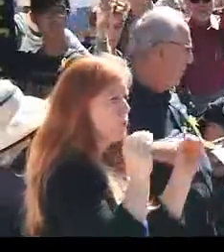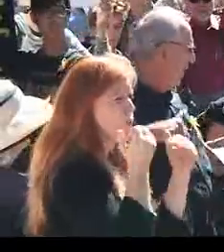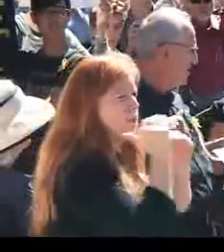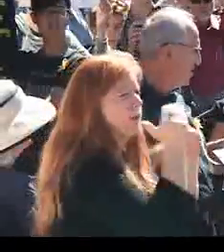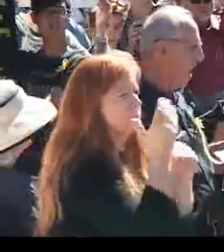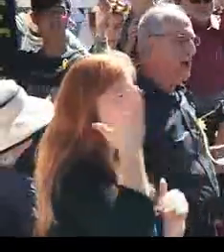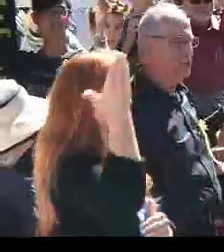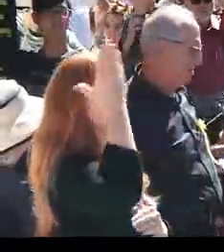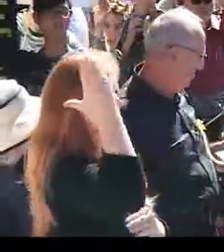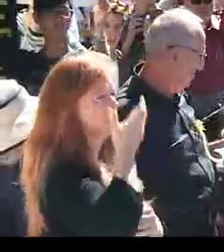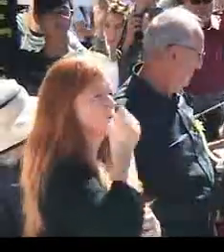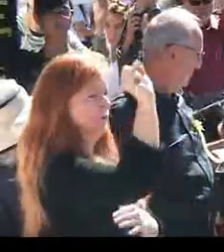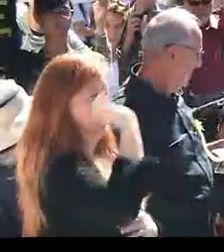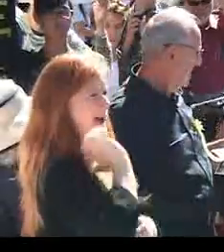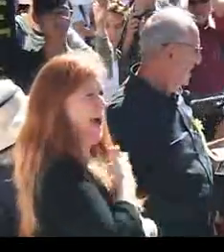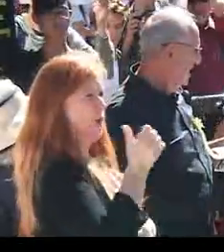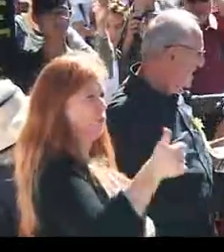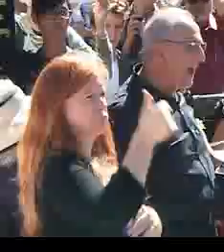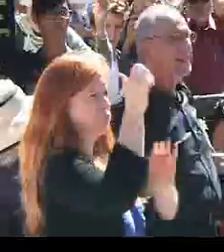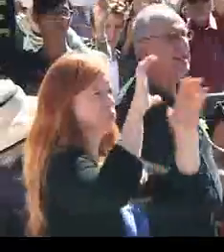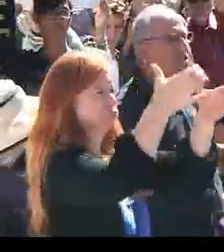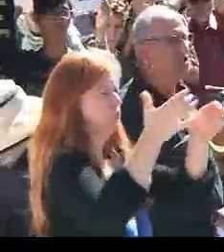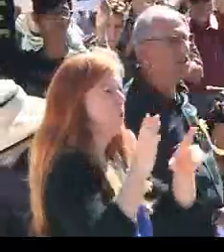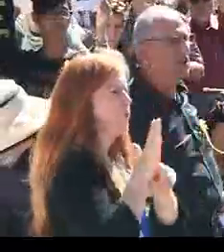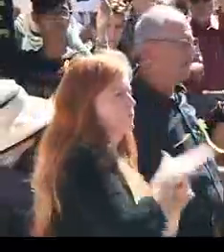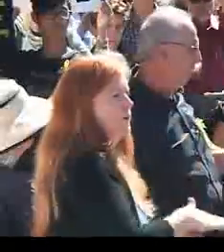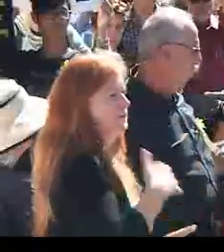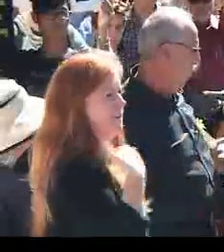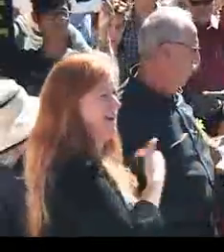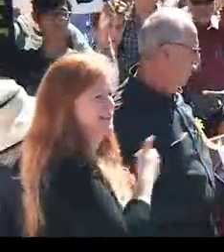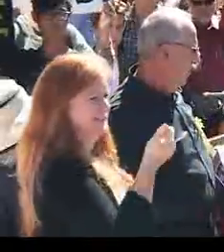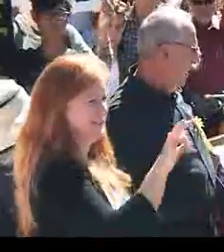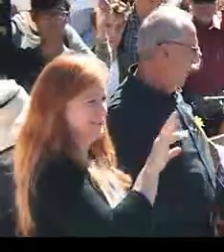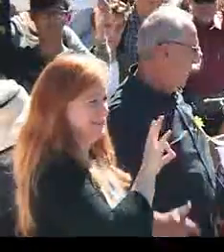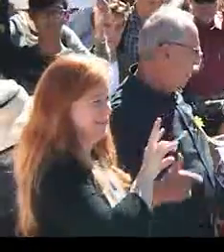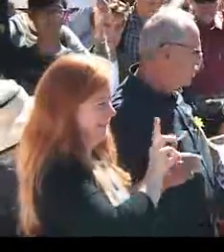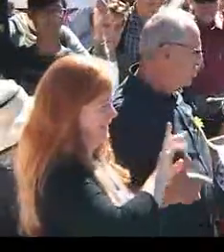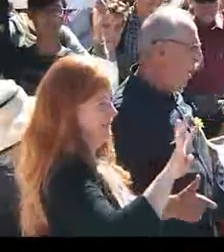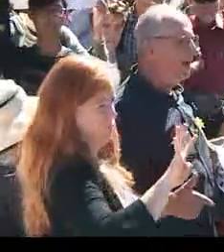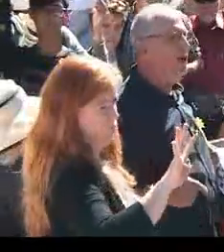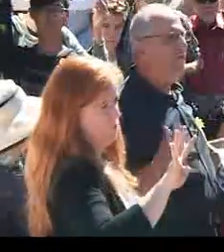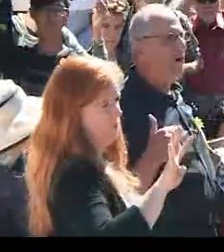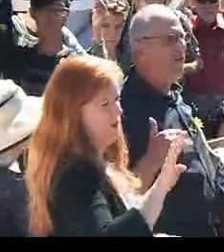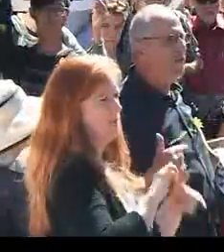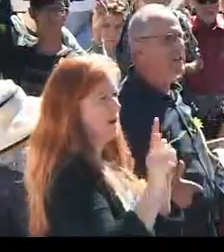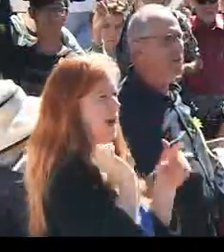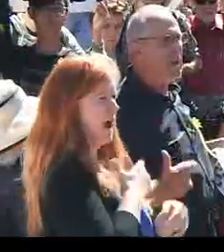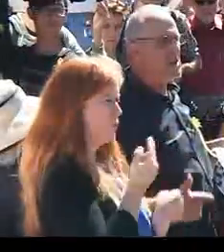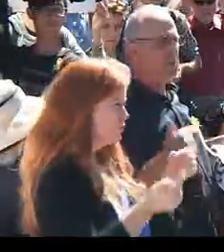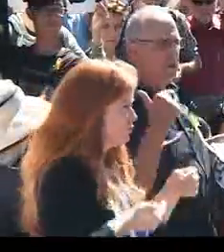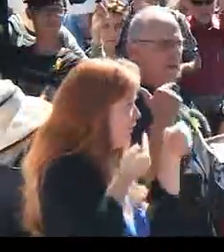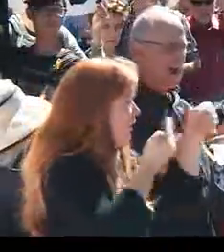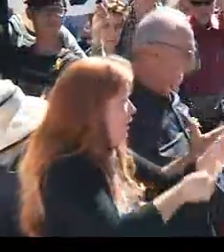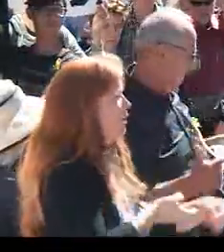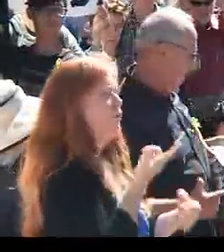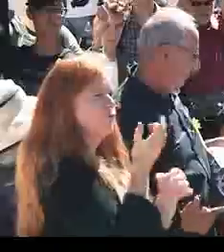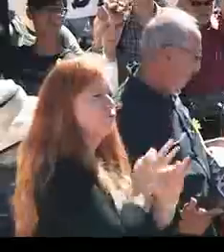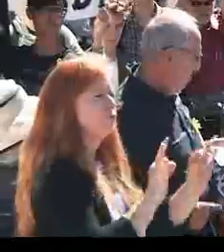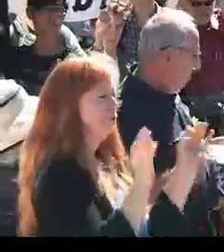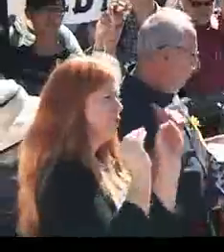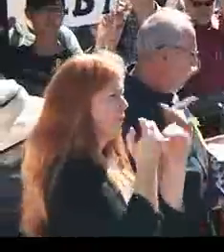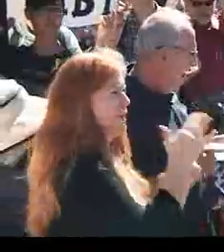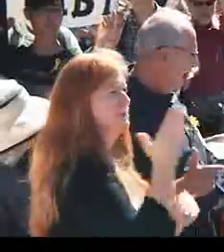officials repressed us in 1964, but our struggle for free speech